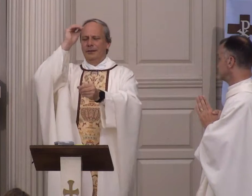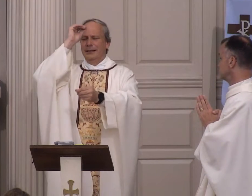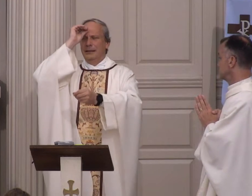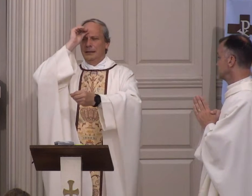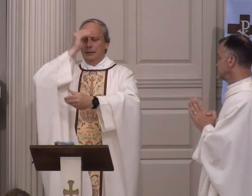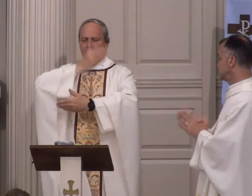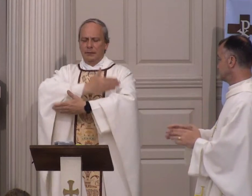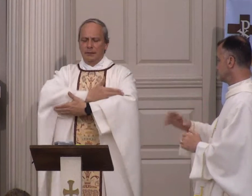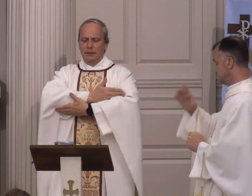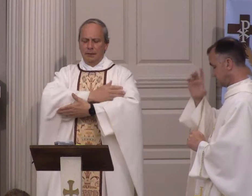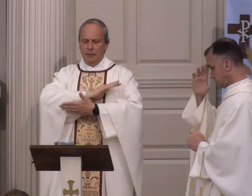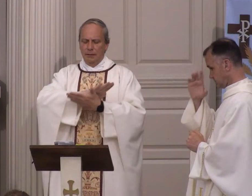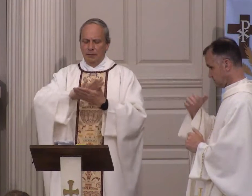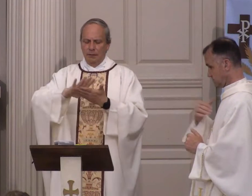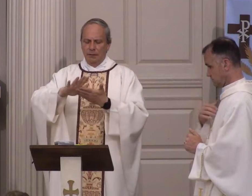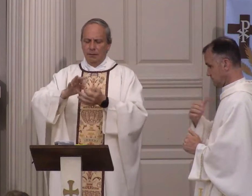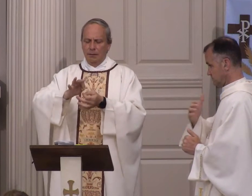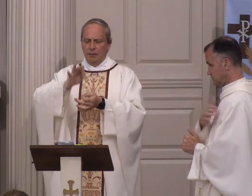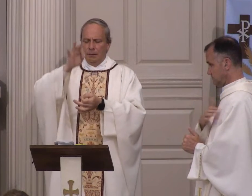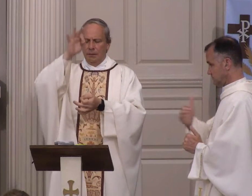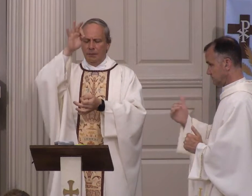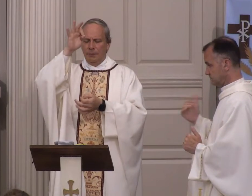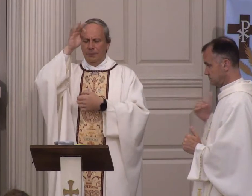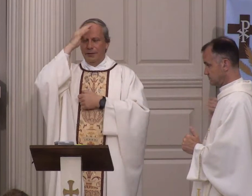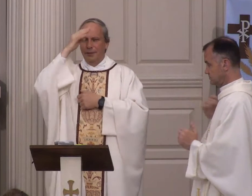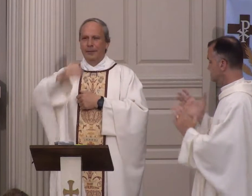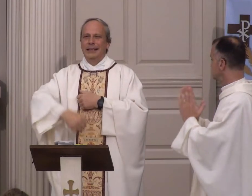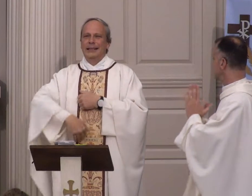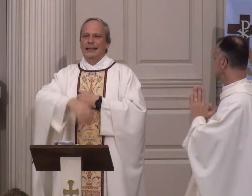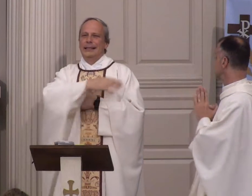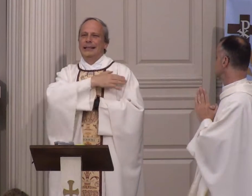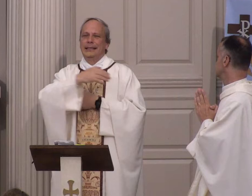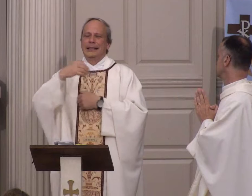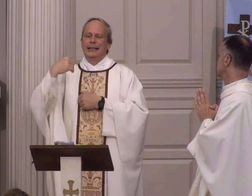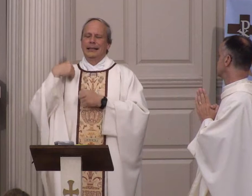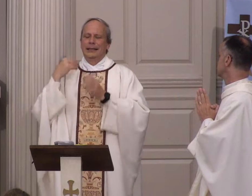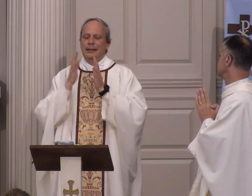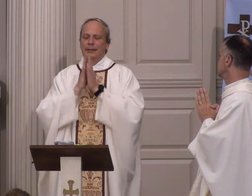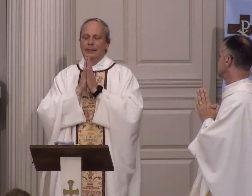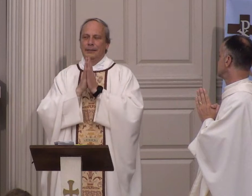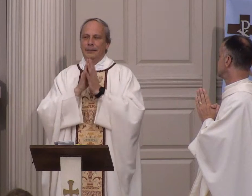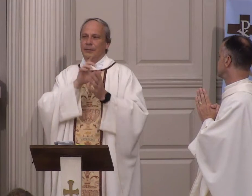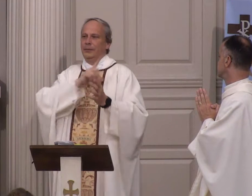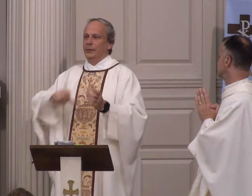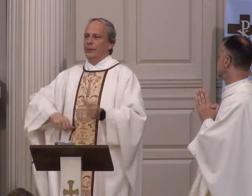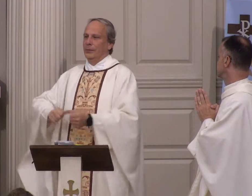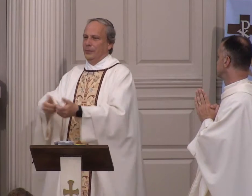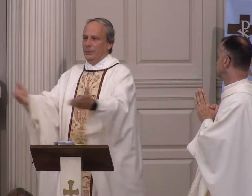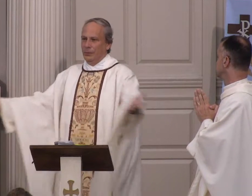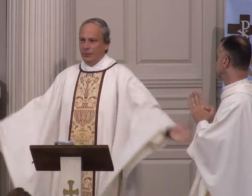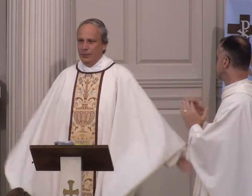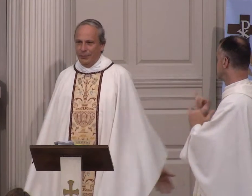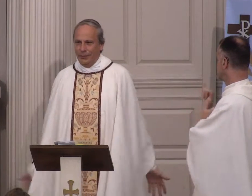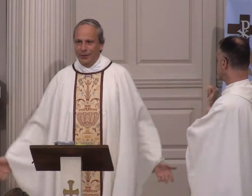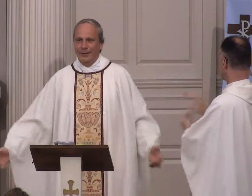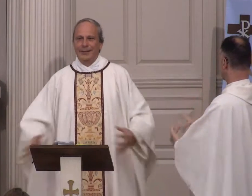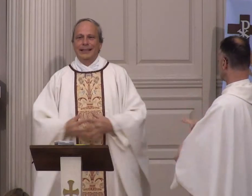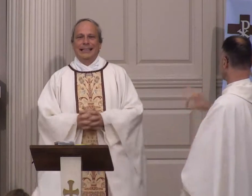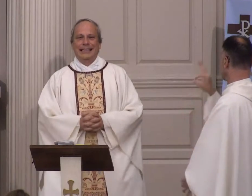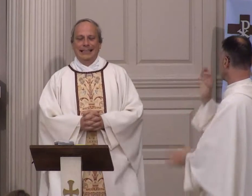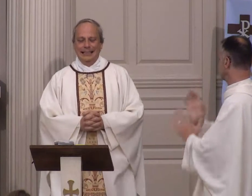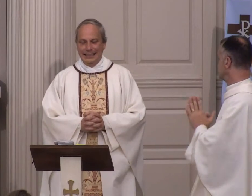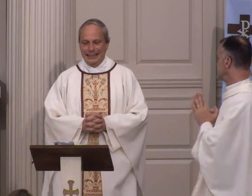In the name of the Father, and of the Son, and of the Holy Spirit, amen. The Lord be with